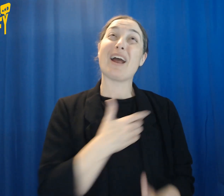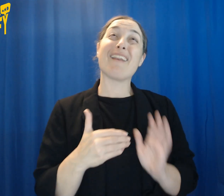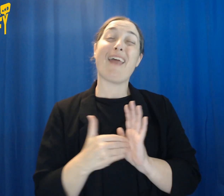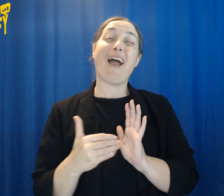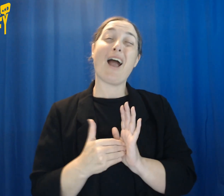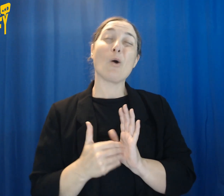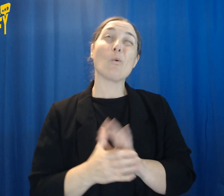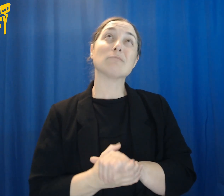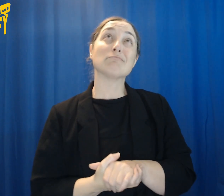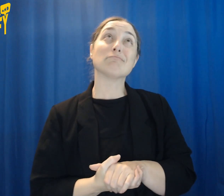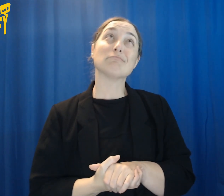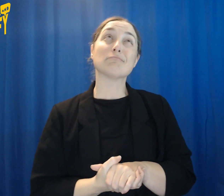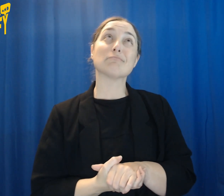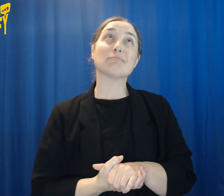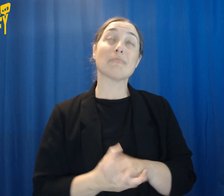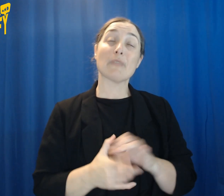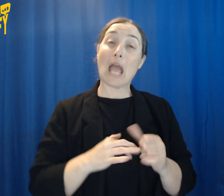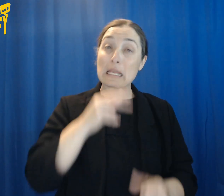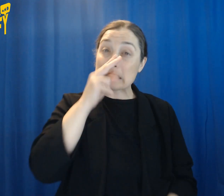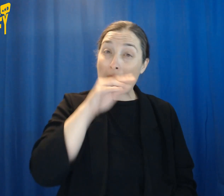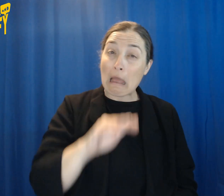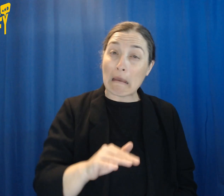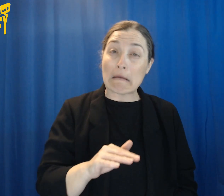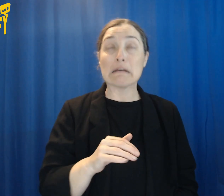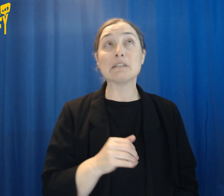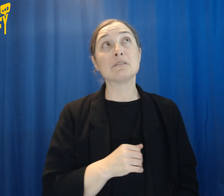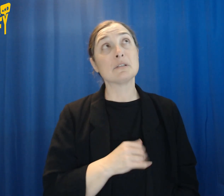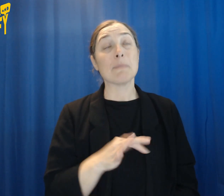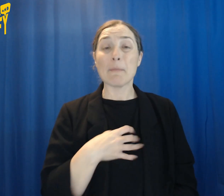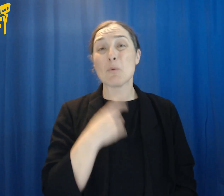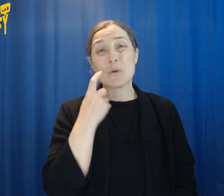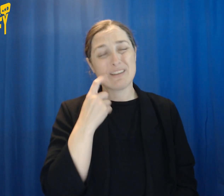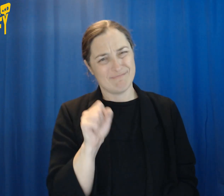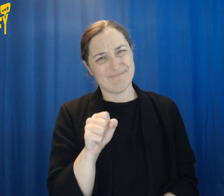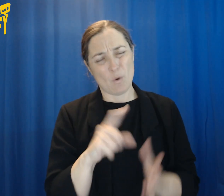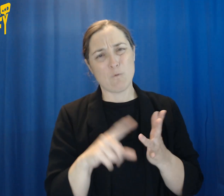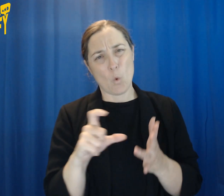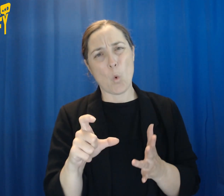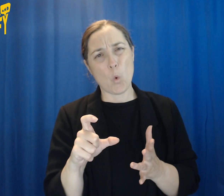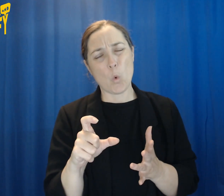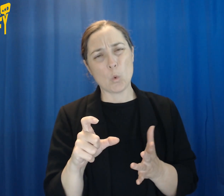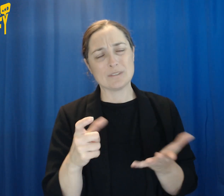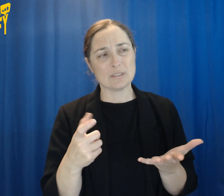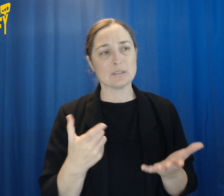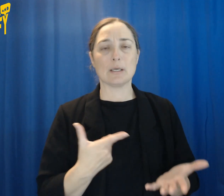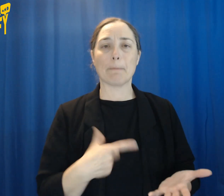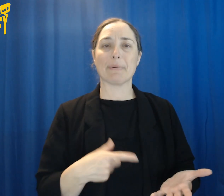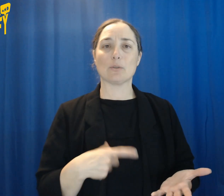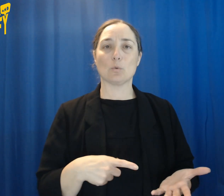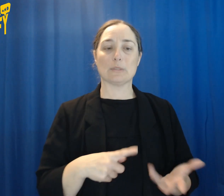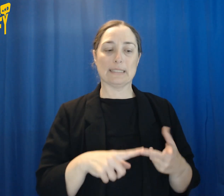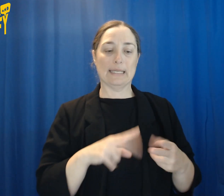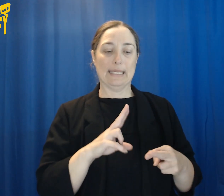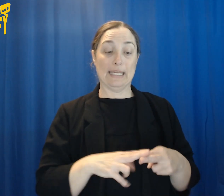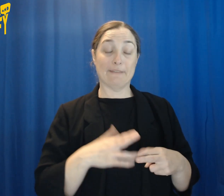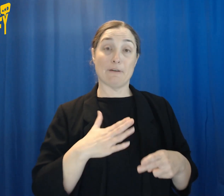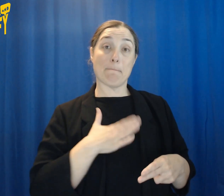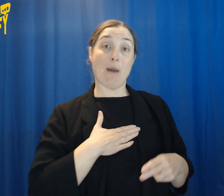As a kid, maybe it would have made things easier. Yeah, of course. Because as I said, if my family